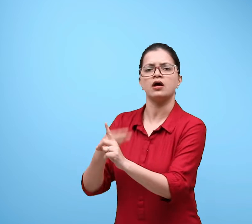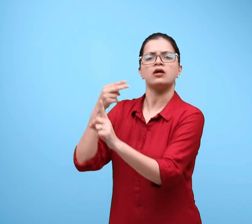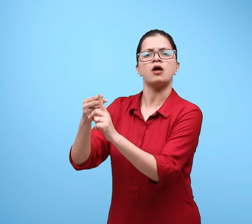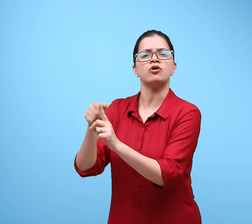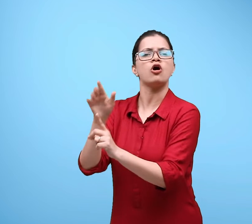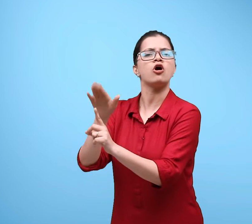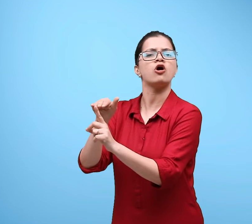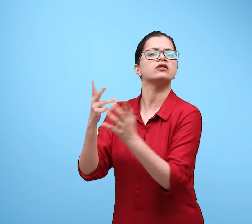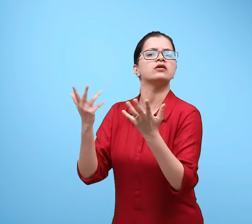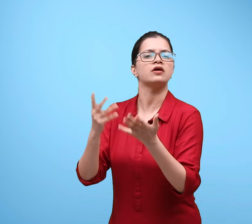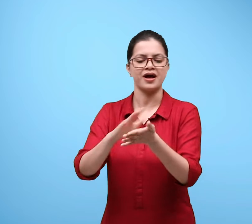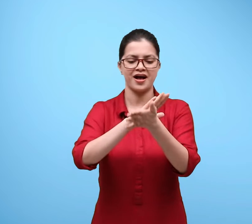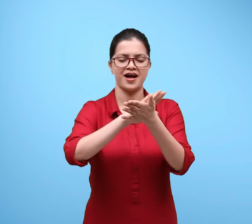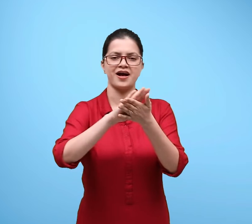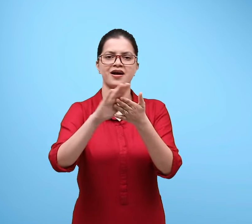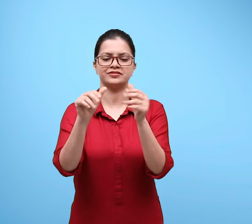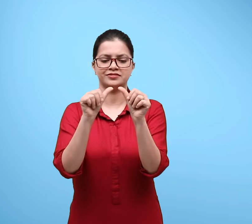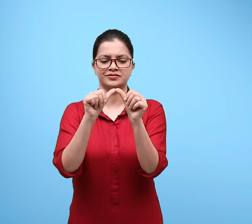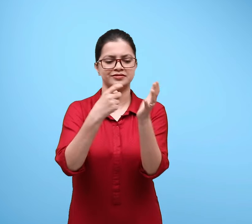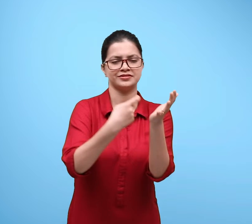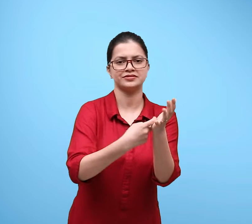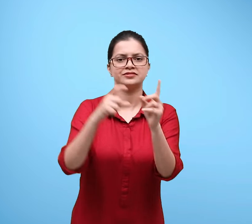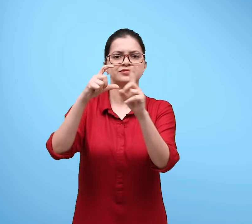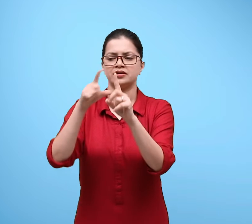which are difficult to compress are called hard.